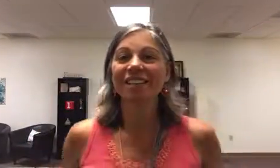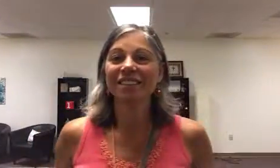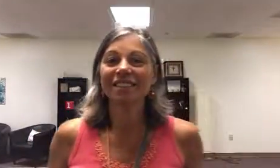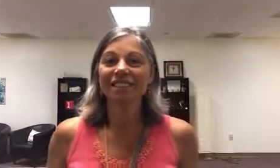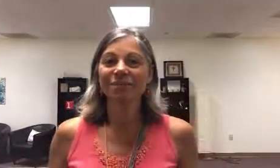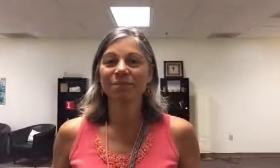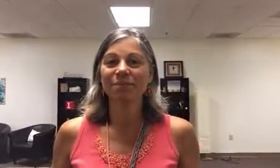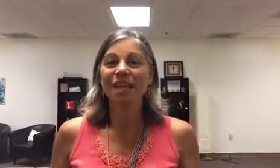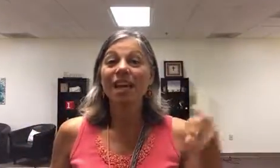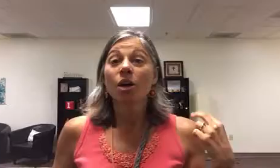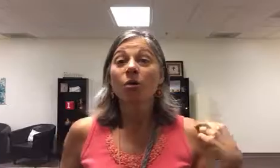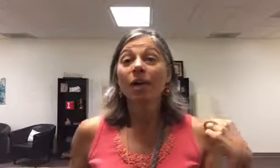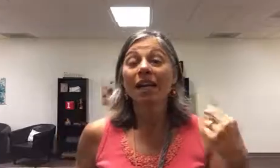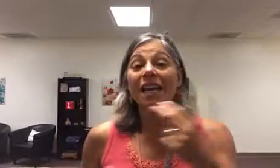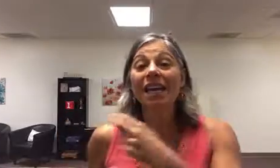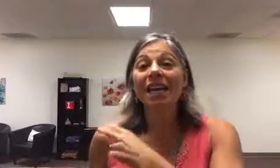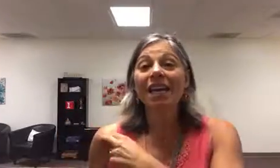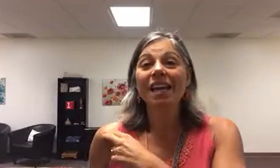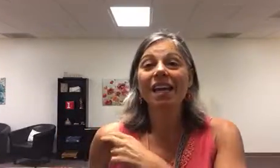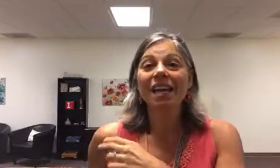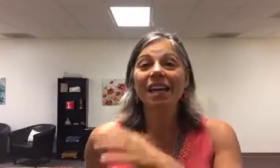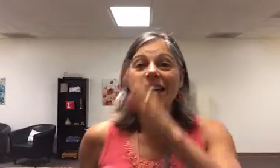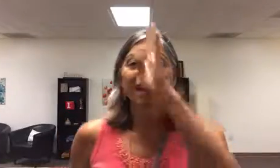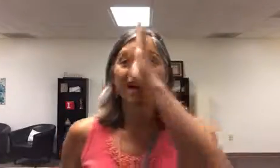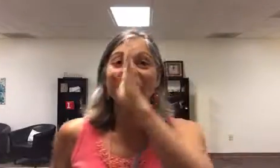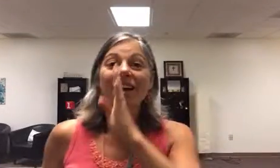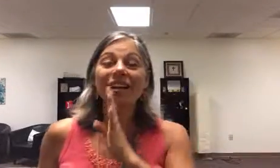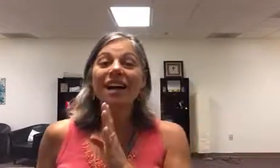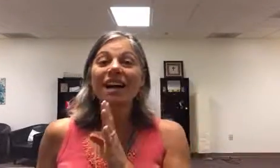creation. We are God's